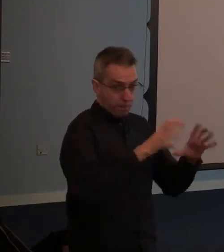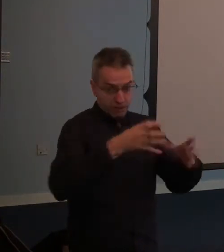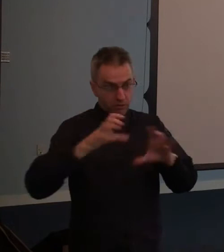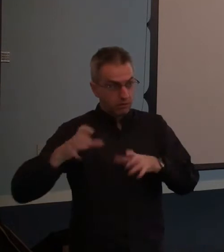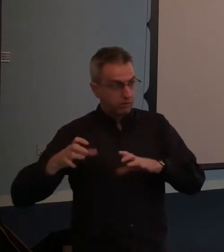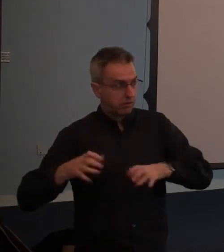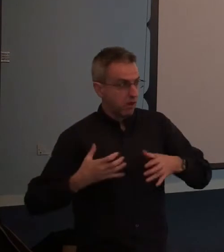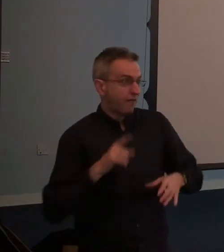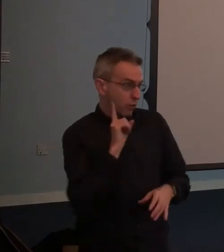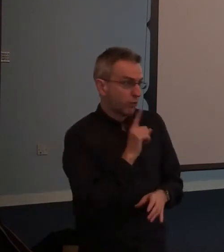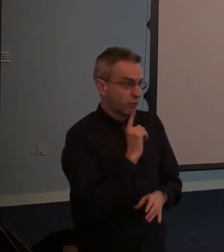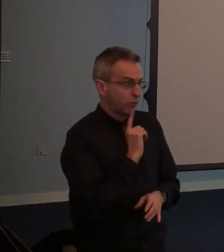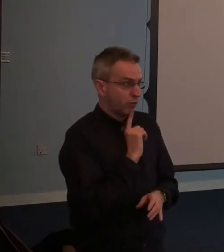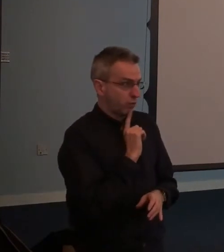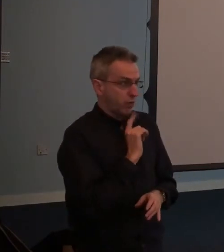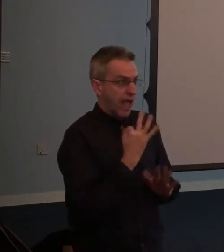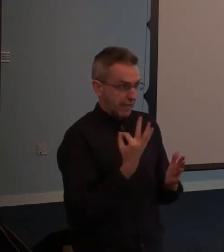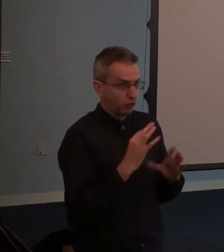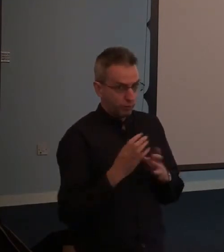So we set up 8 groups of hearing people.